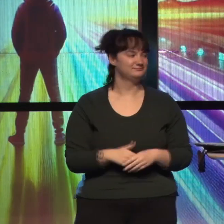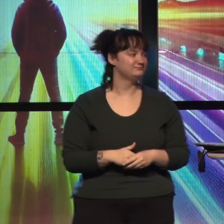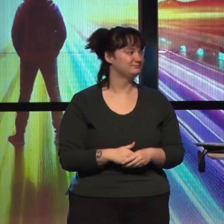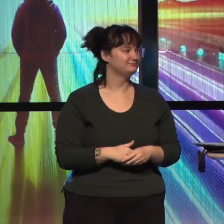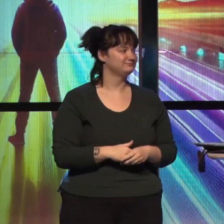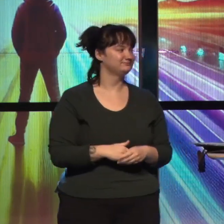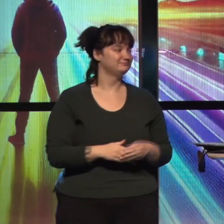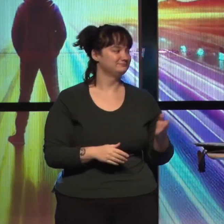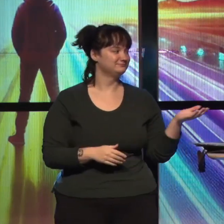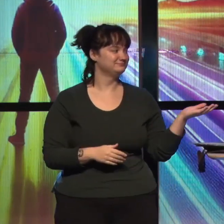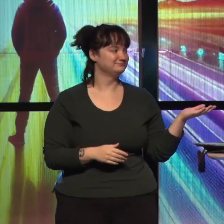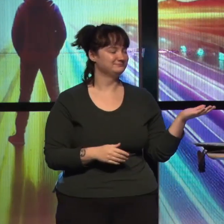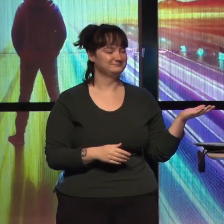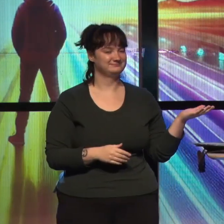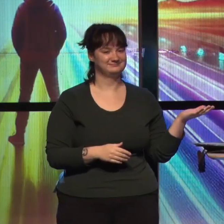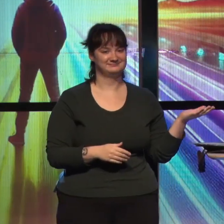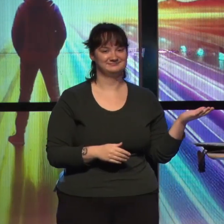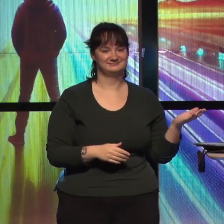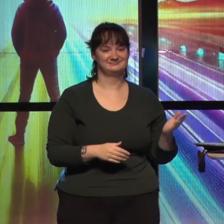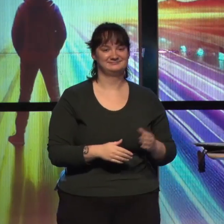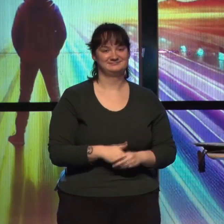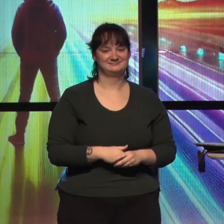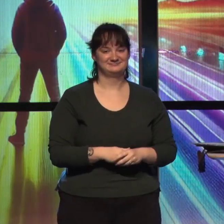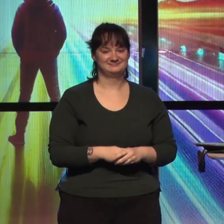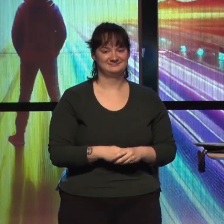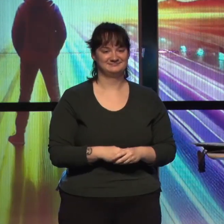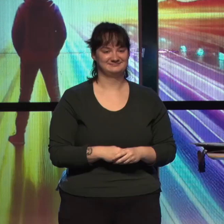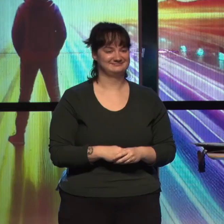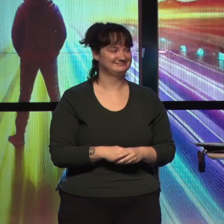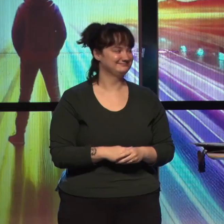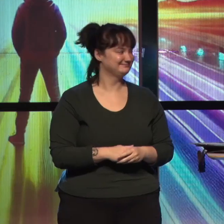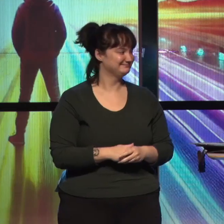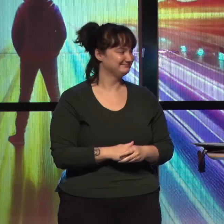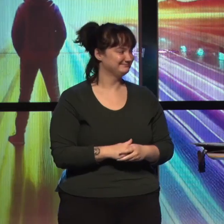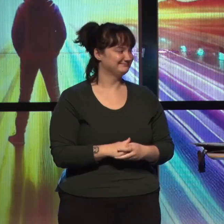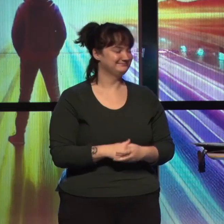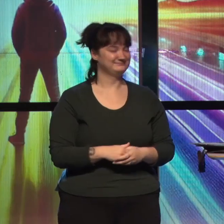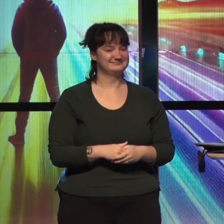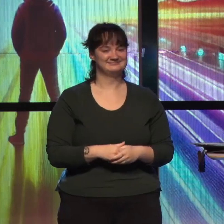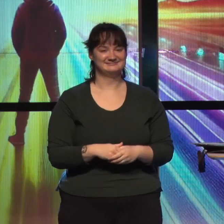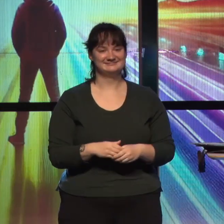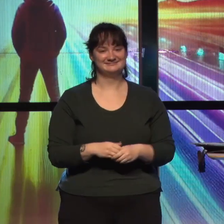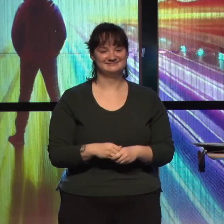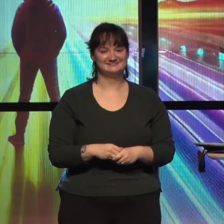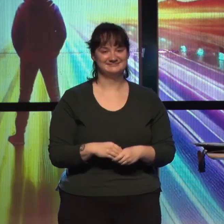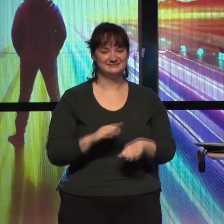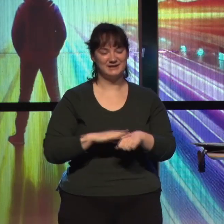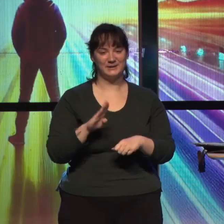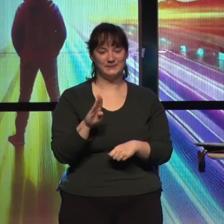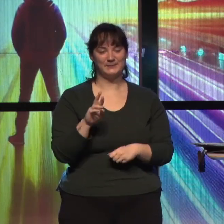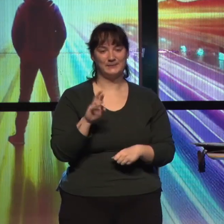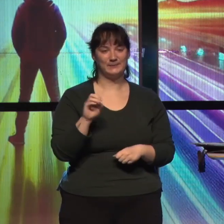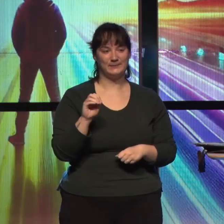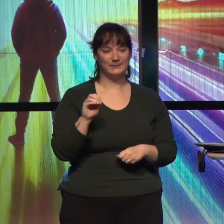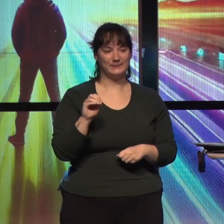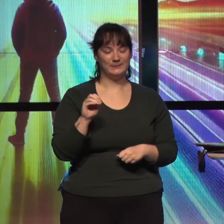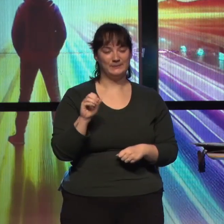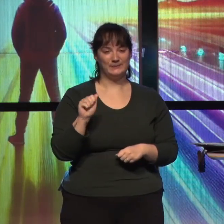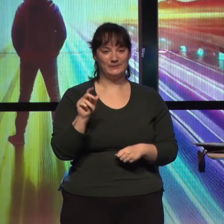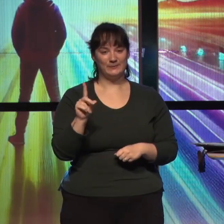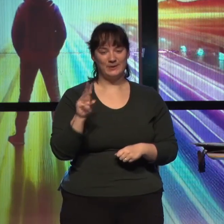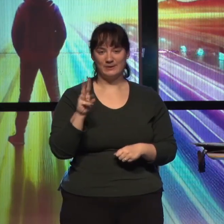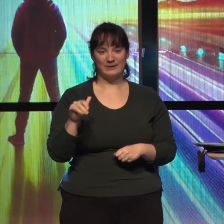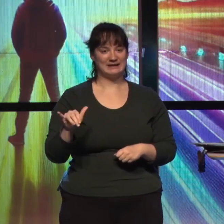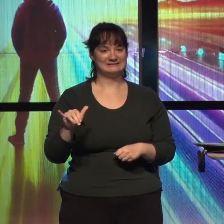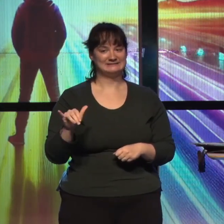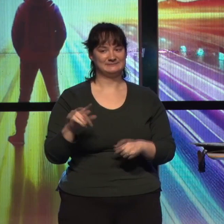Spider-Man on Broadway didn't last very long. This was awful. It was so bad. Oh my gosh,